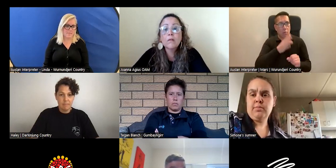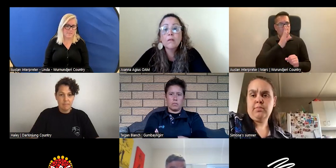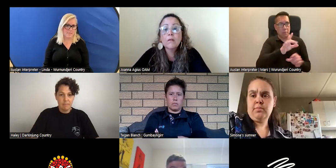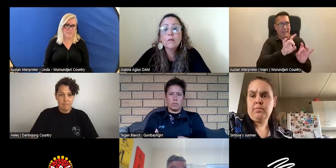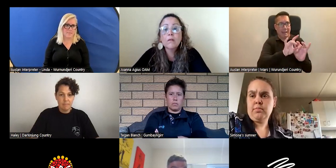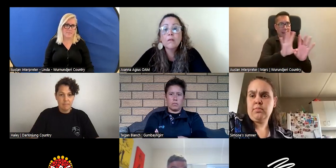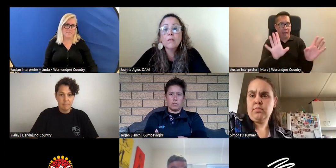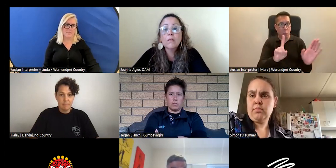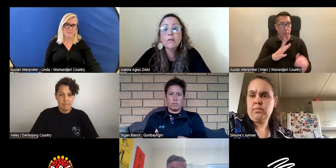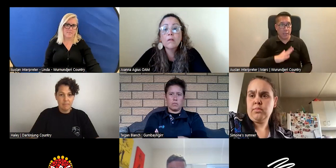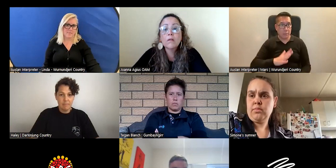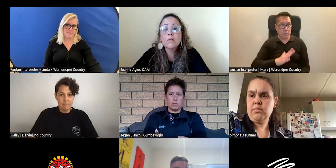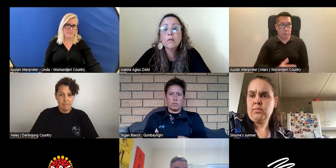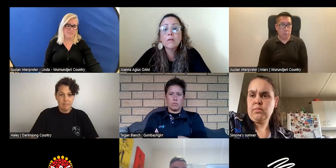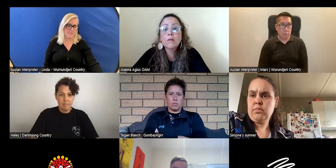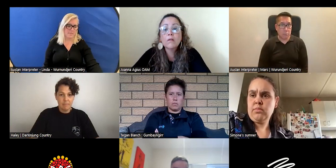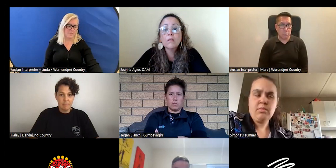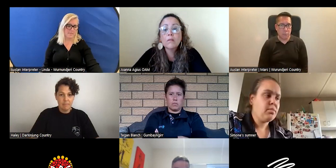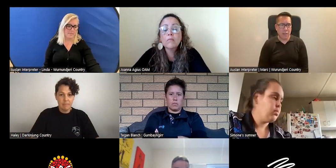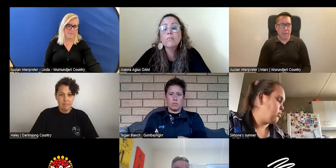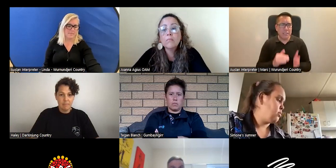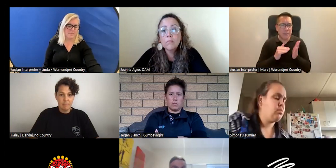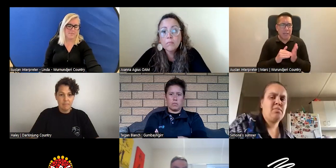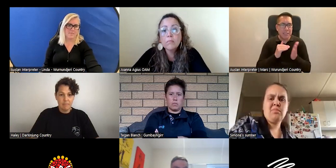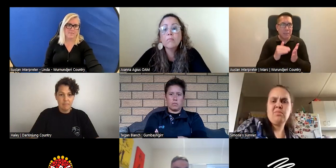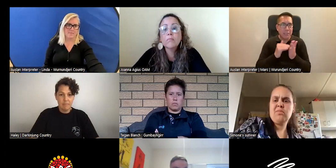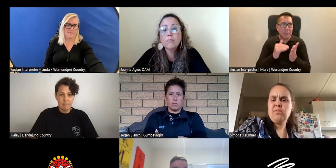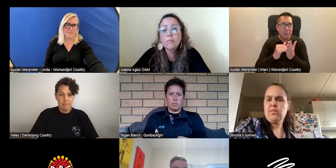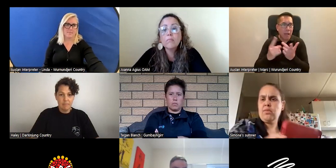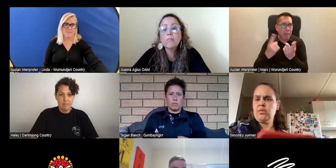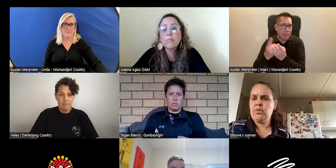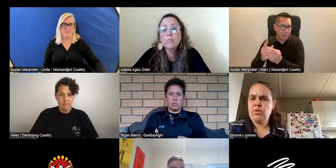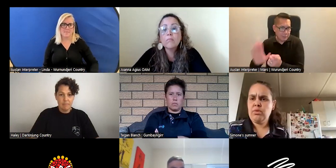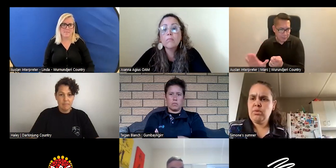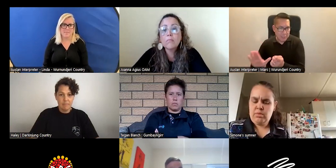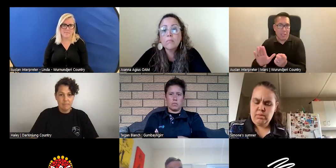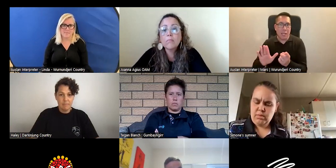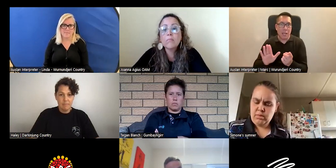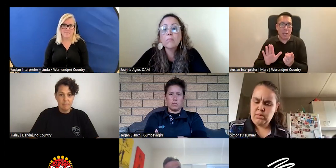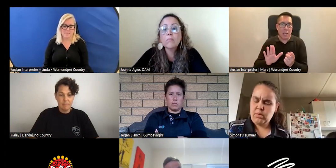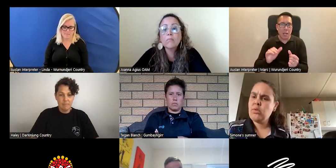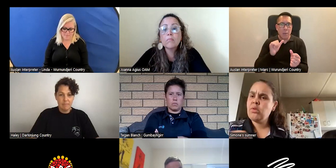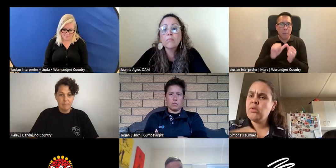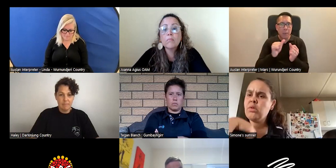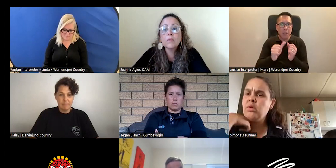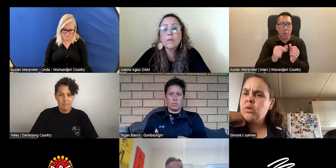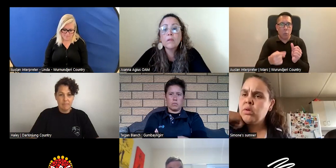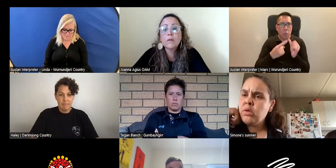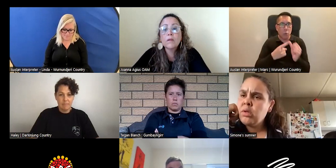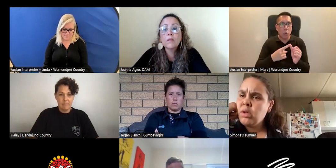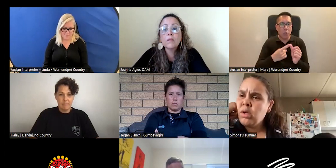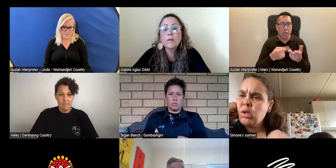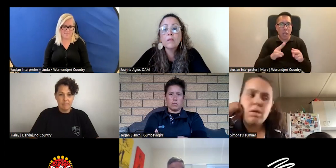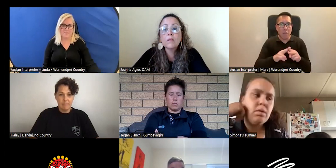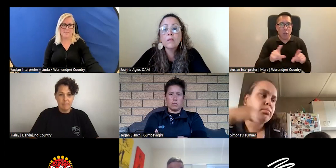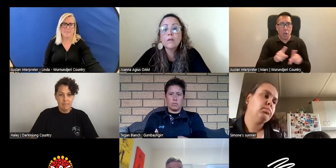And then to say, the millions and millions of dollars you're doing in all the other things, they're better off responded if we sharpen up and you give $1